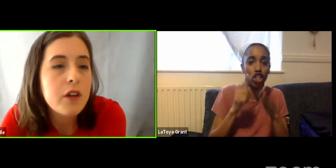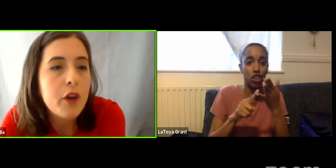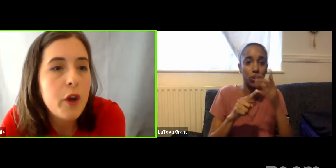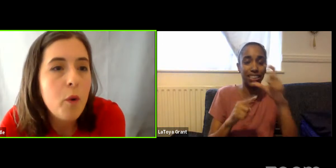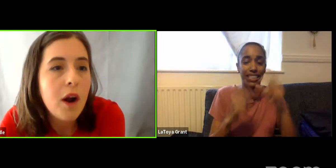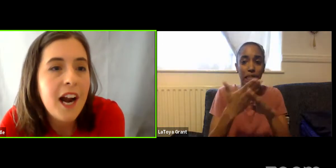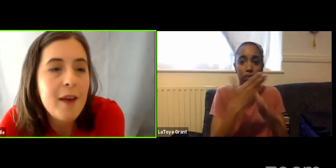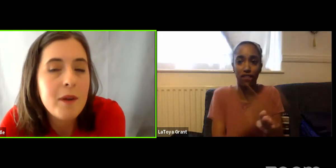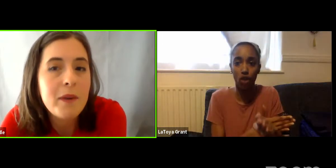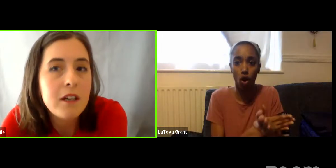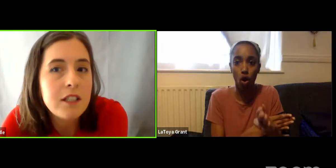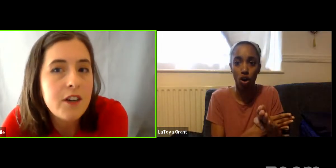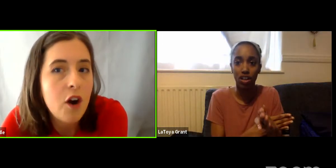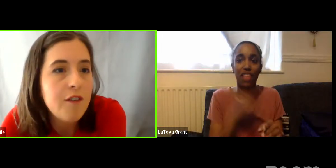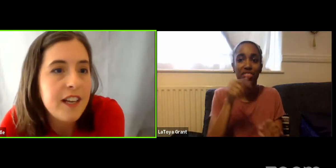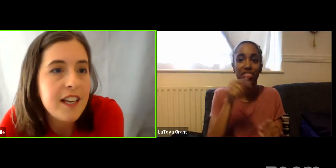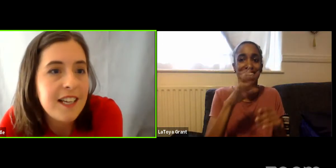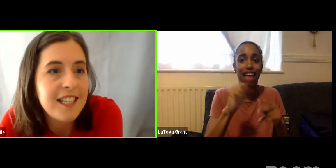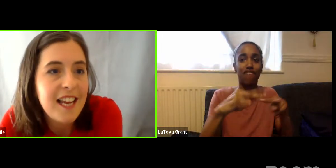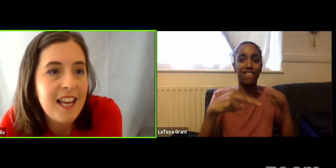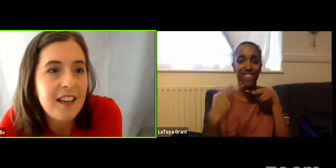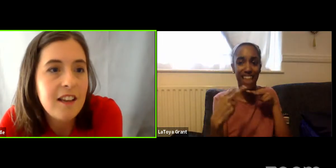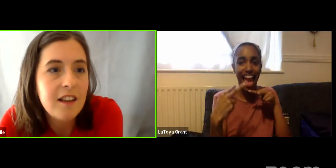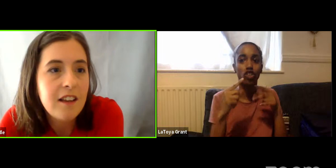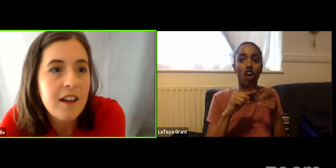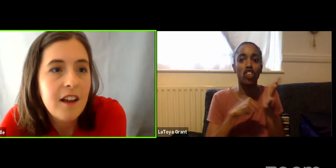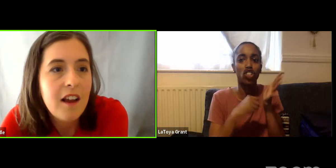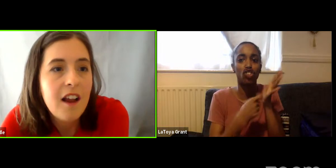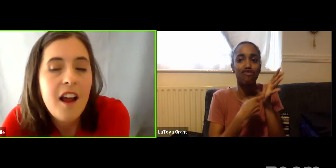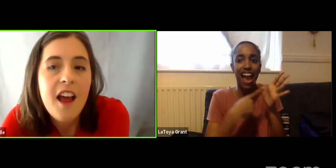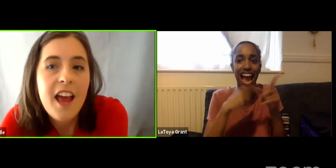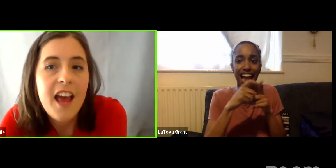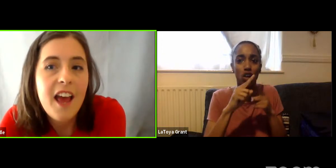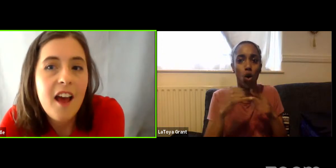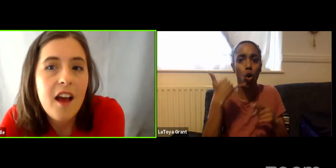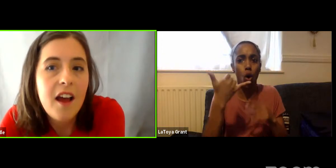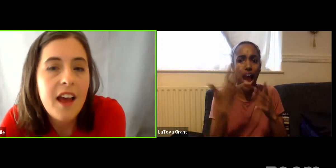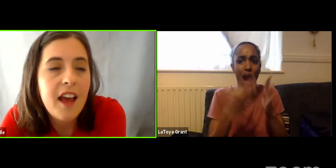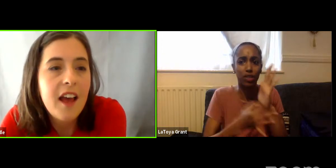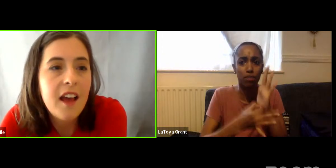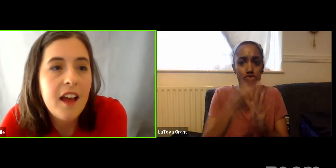those who are claiming because of COVID-19